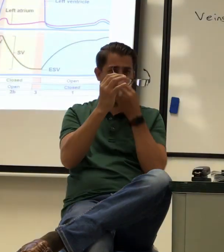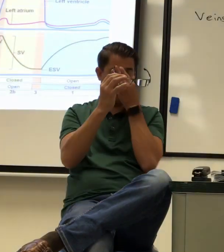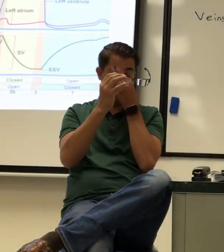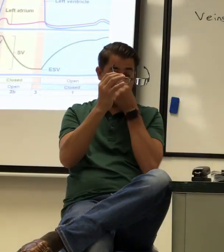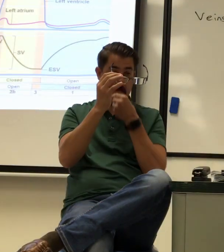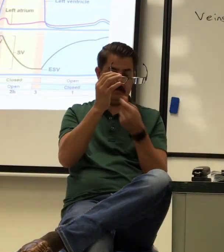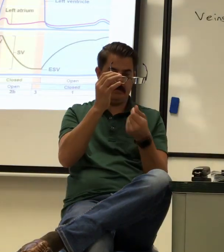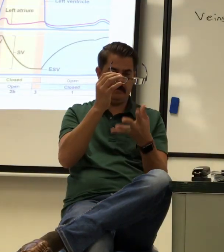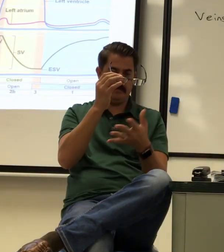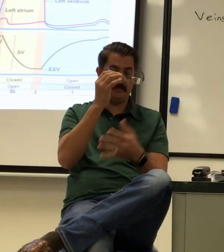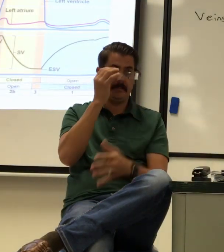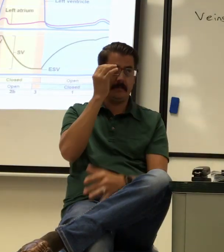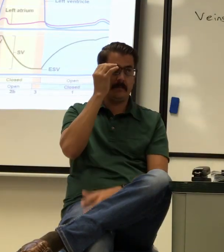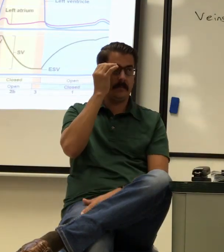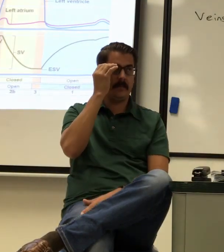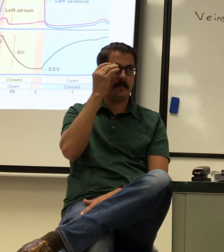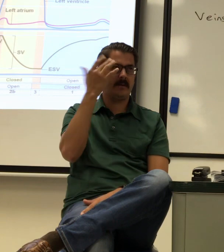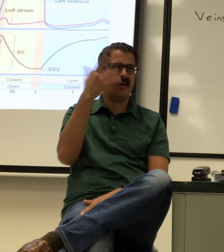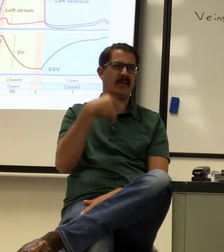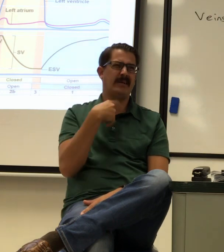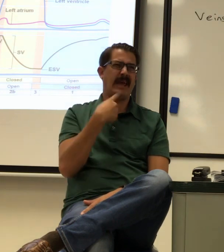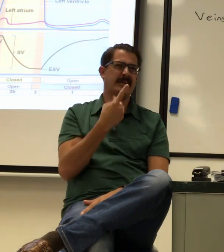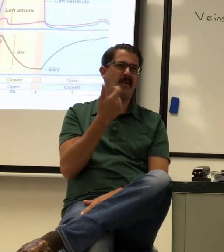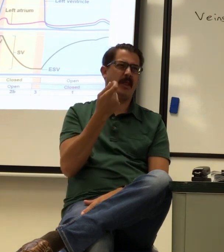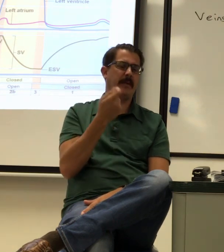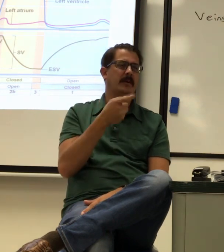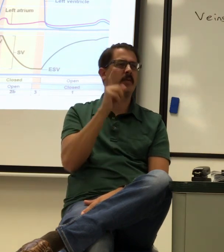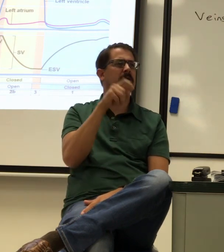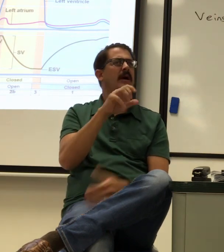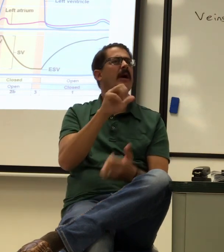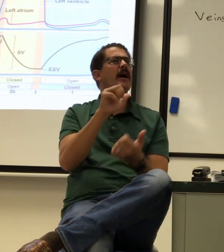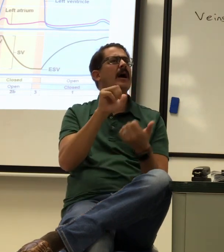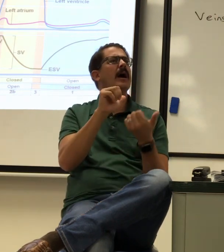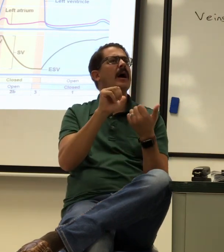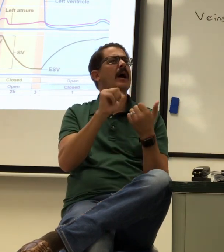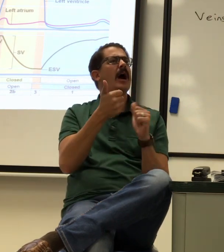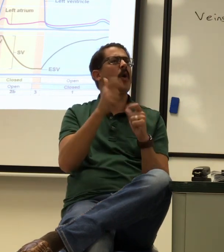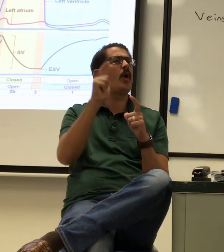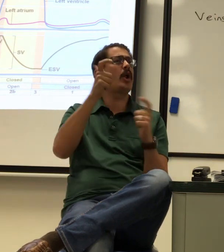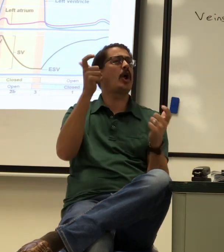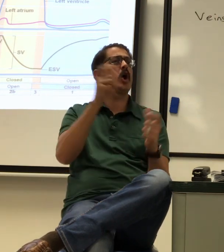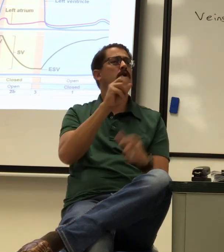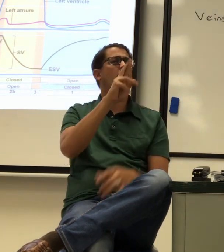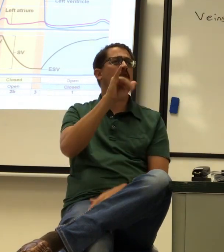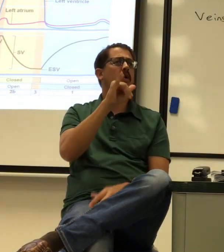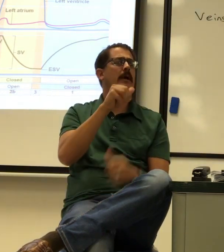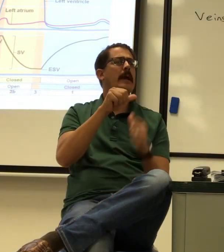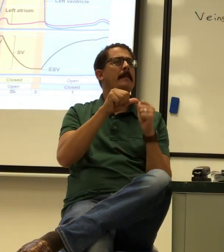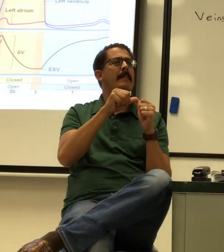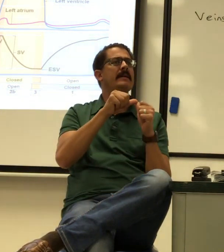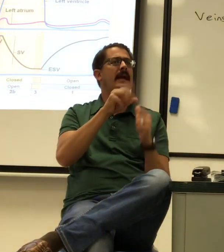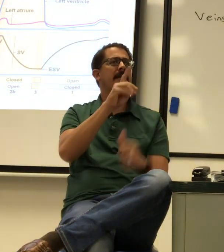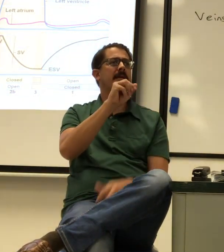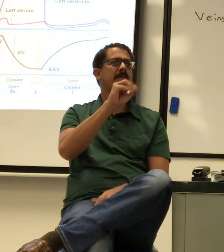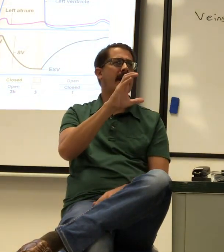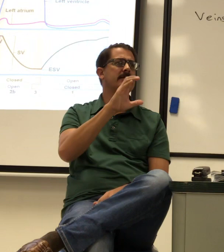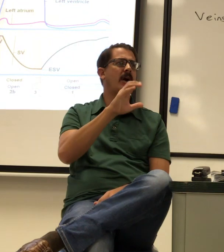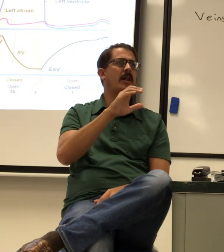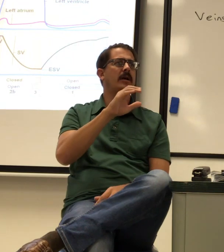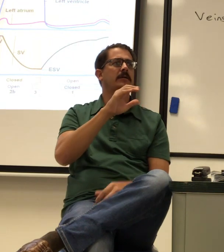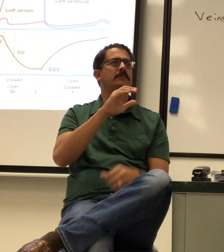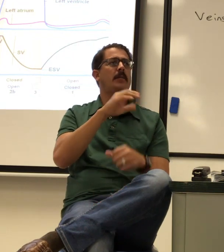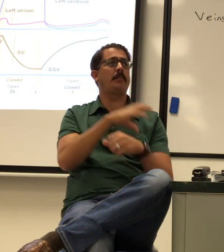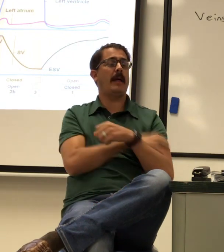the answer to my next question. I kind of already answered this question. How are large arteries able to maintain the diastolic blood